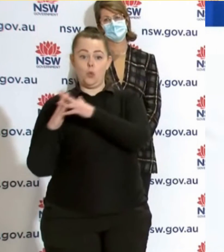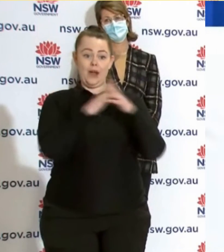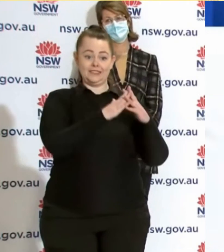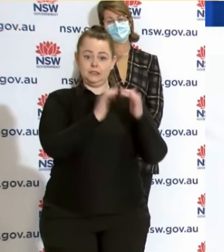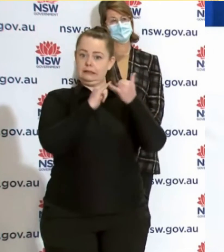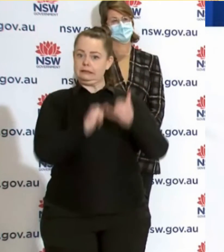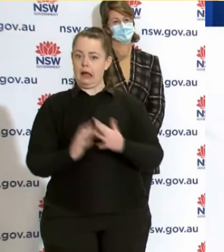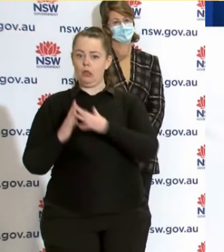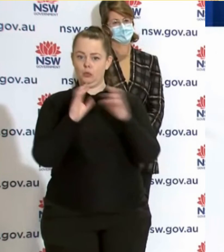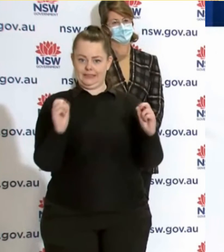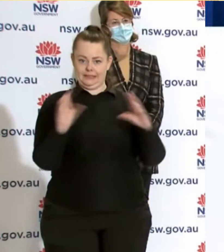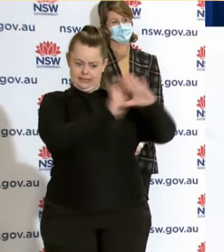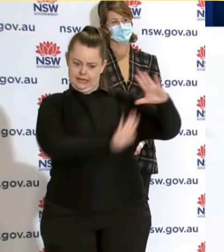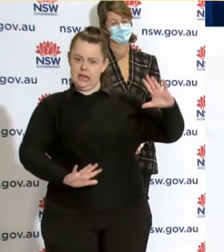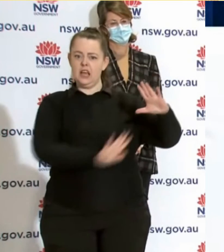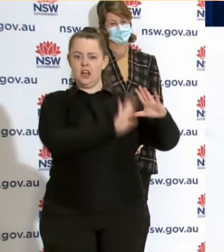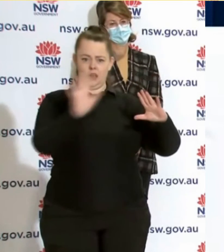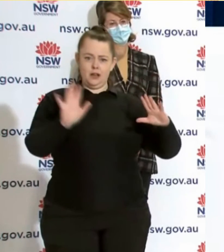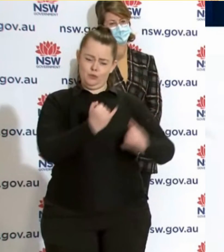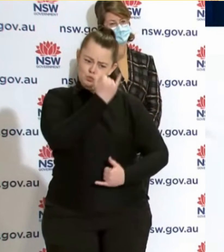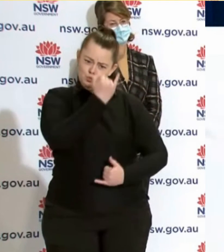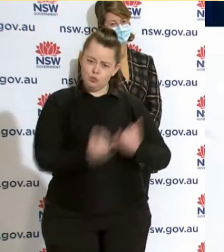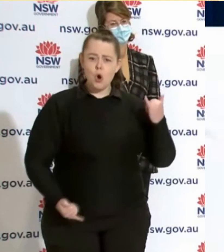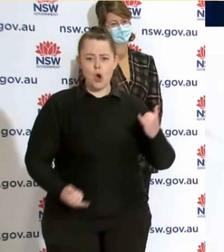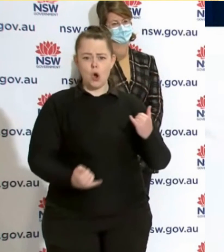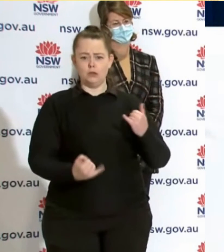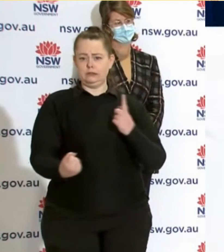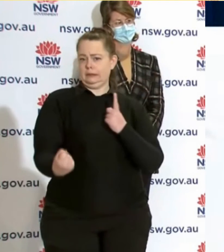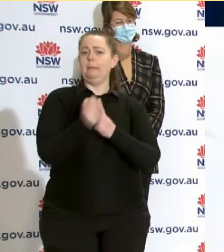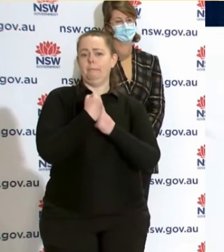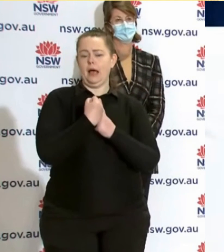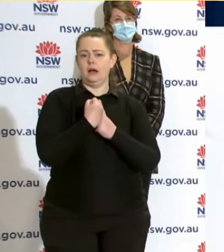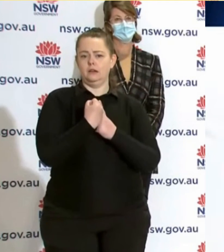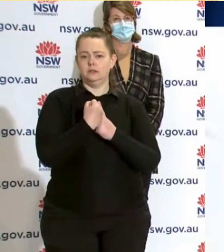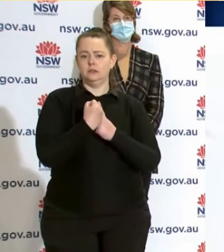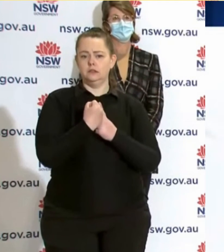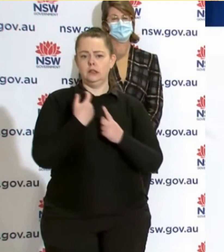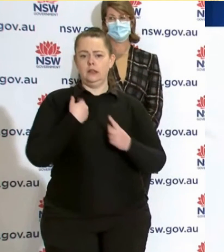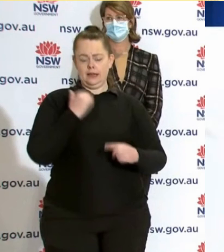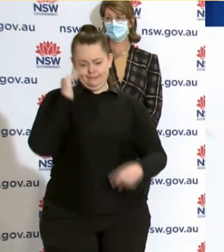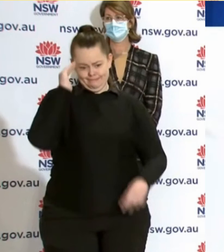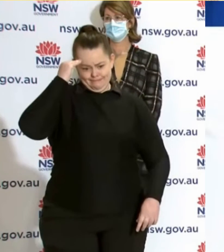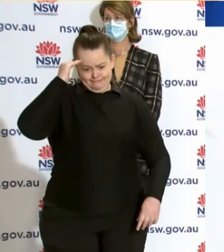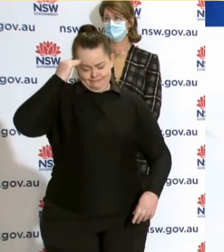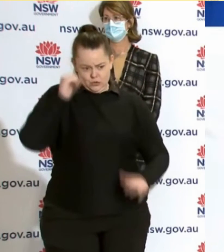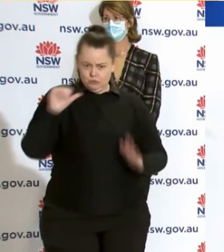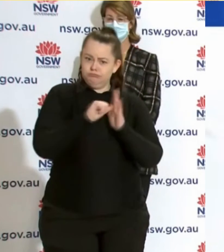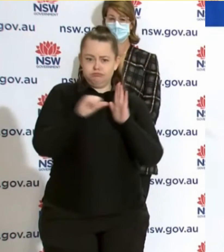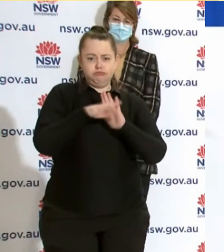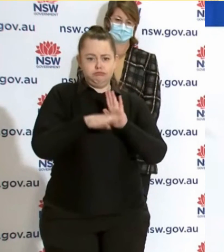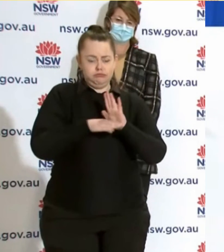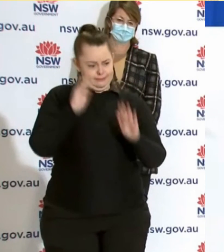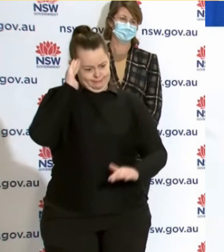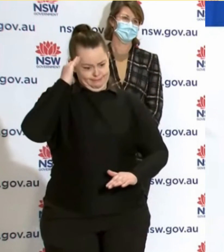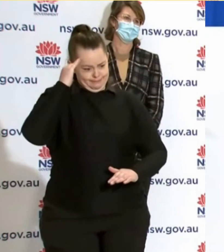COVID, keeping our city going, and the fact that they've turned out for vaccinations and their vaccine rates